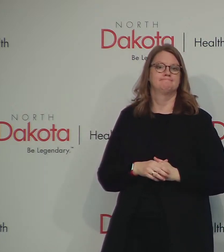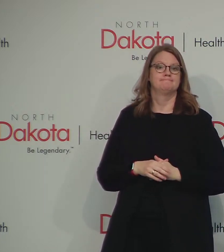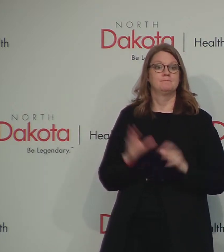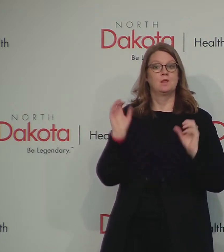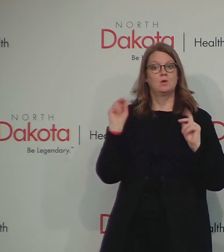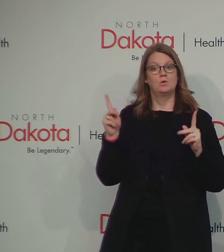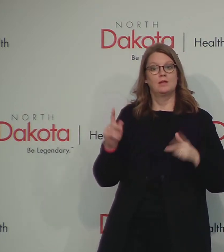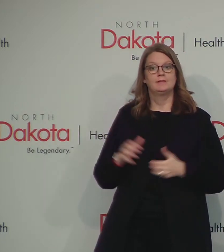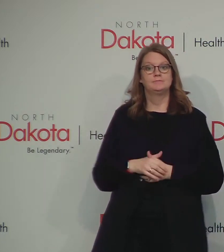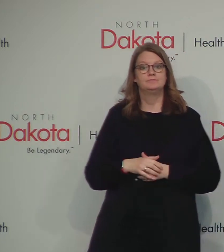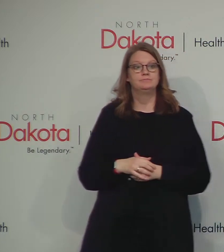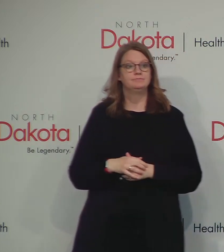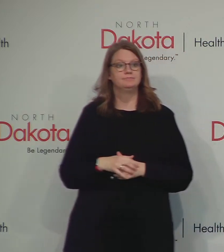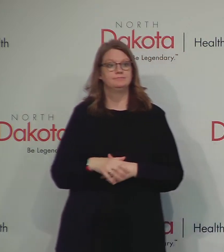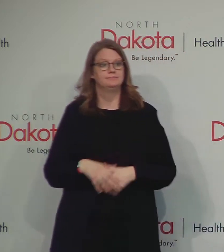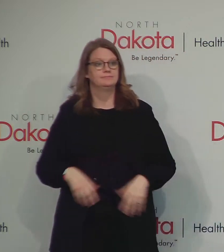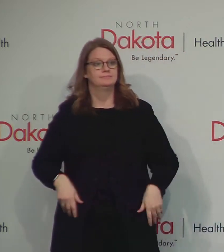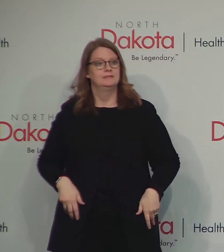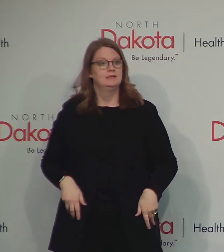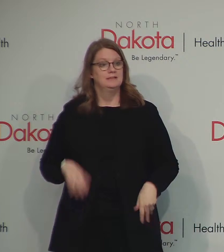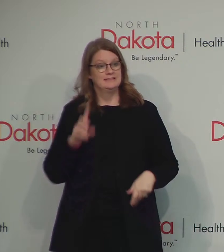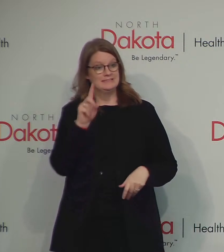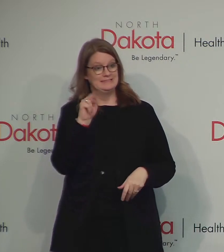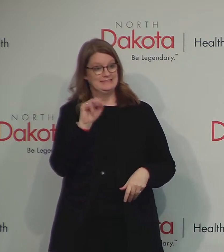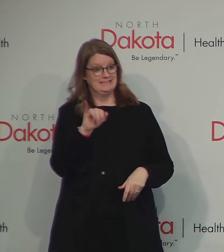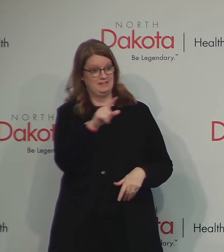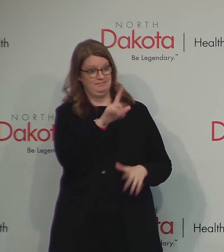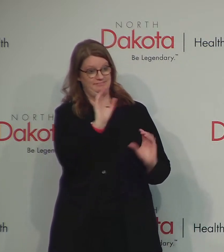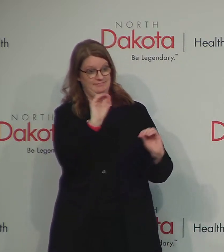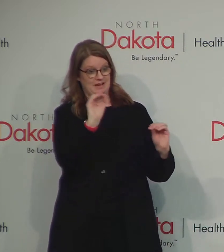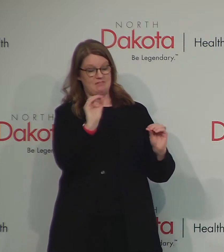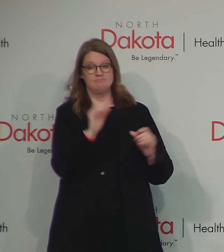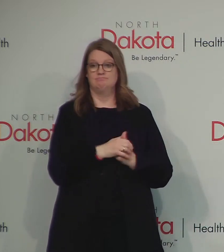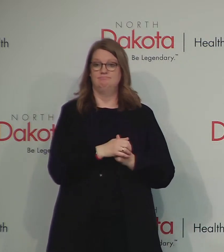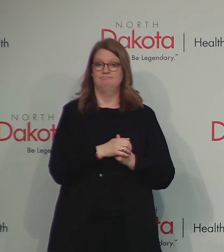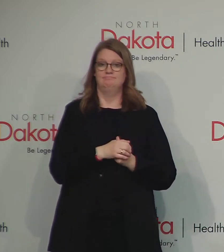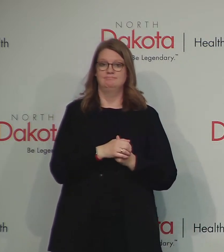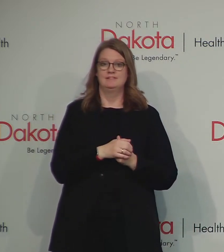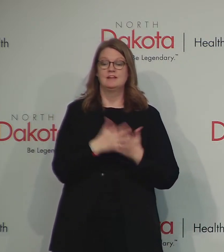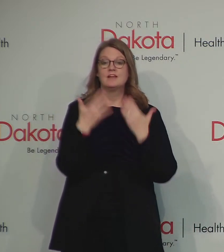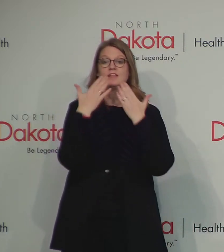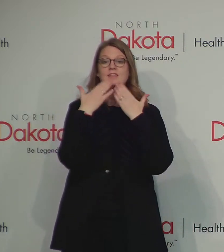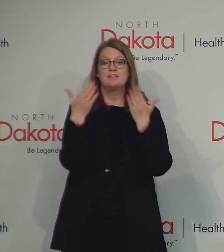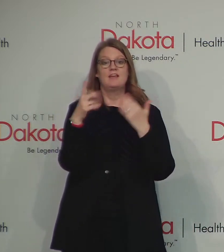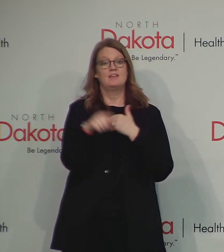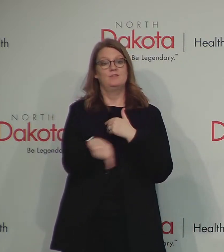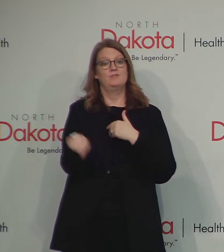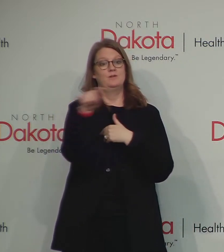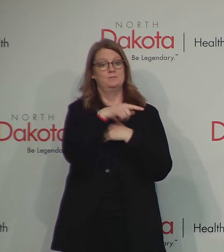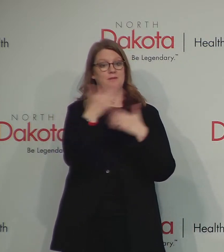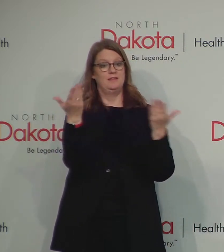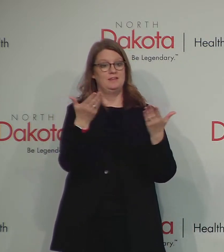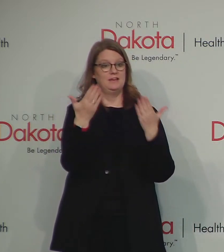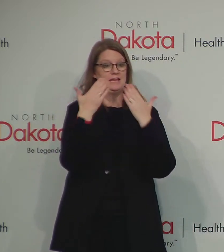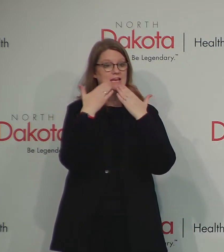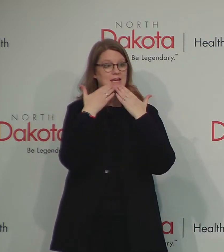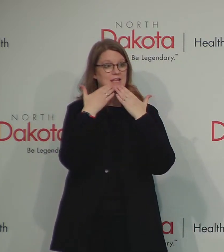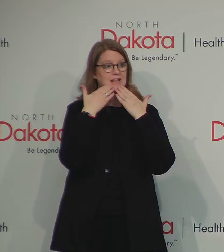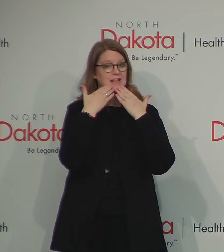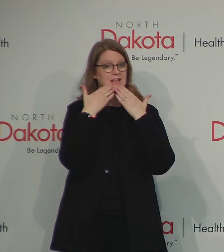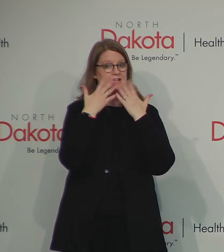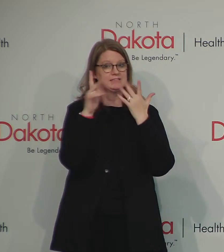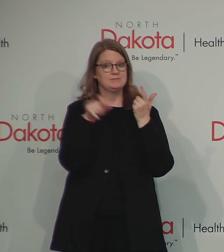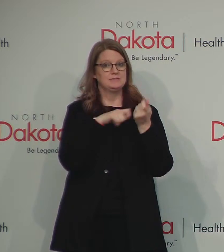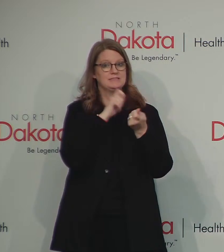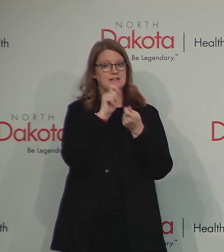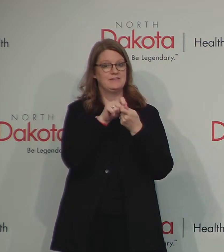Okay, we seeing, Danny, any others online? Okay, well, again, thank you all for being here, and thank you particularly